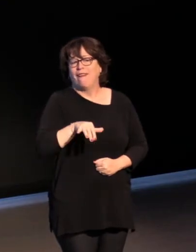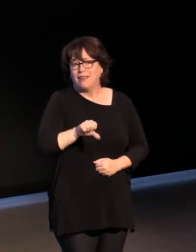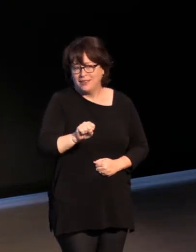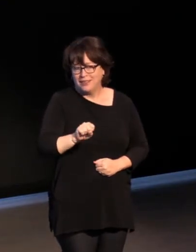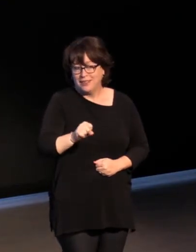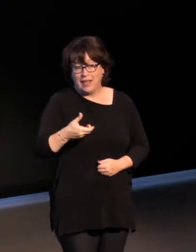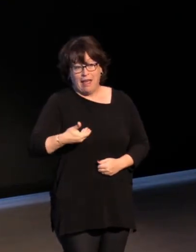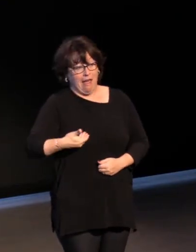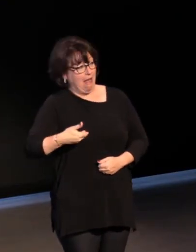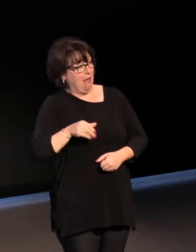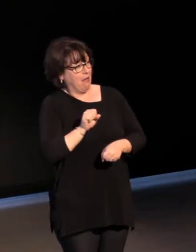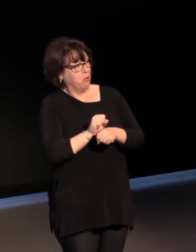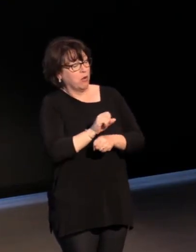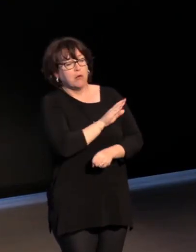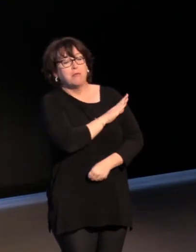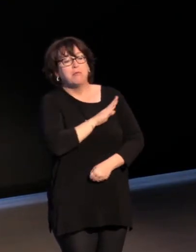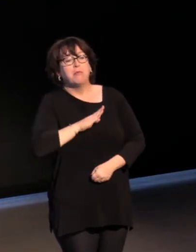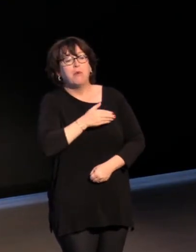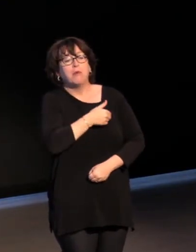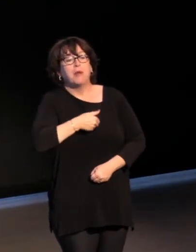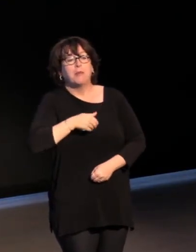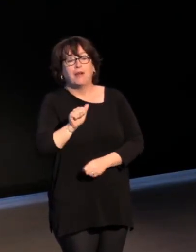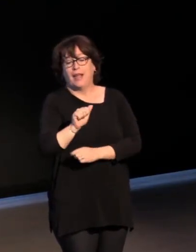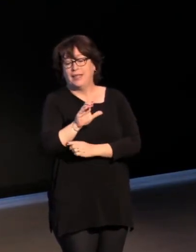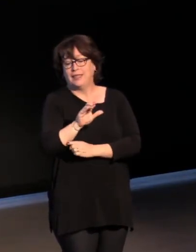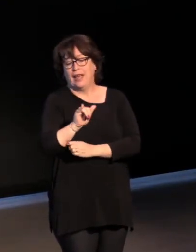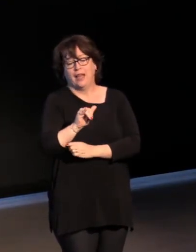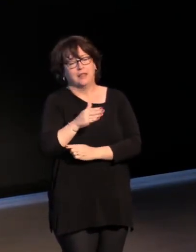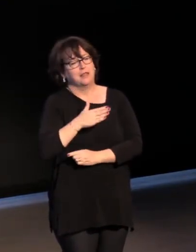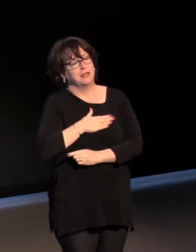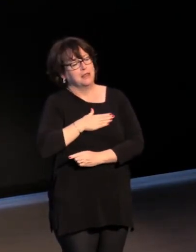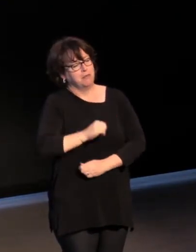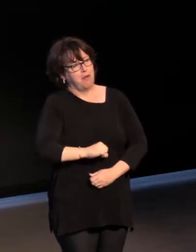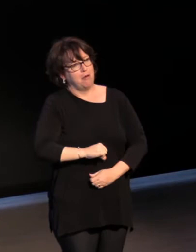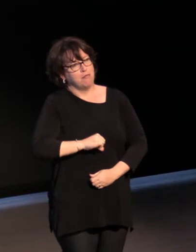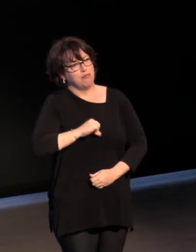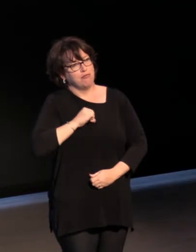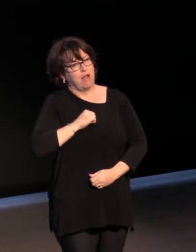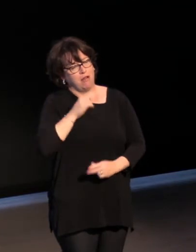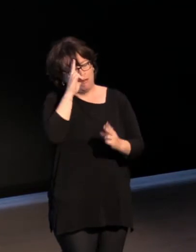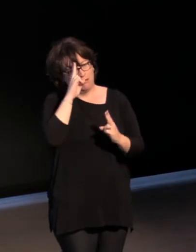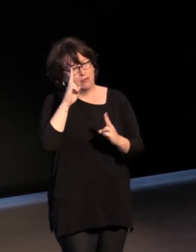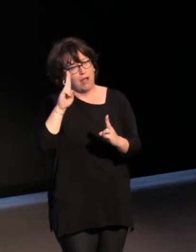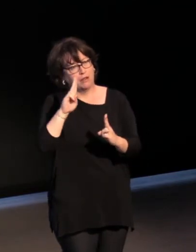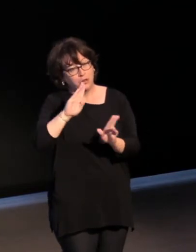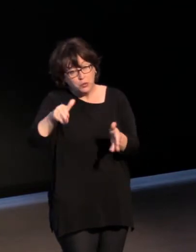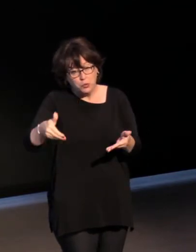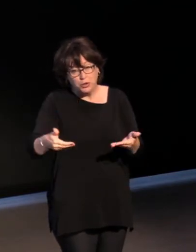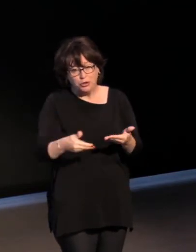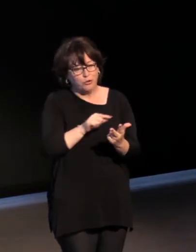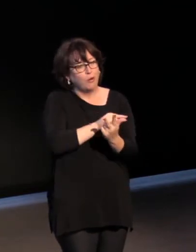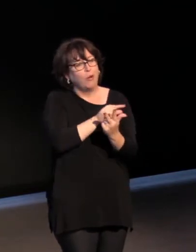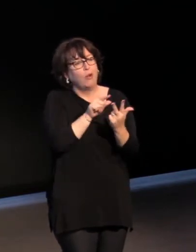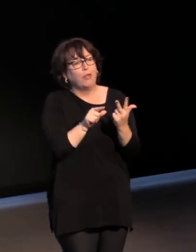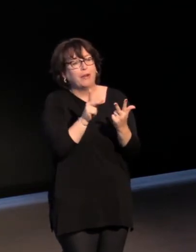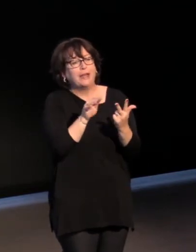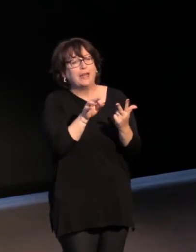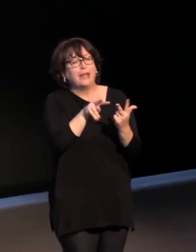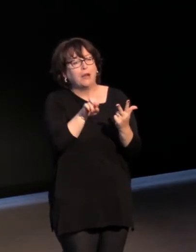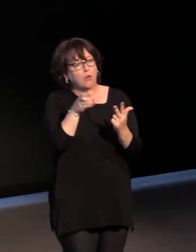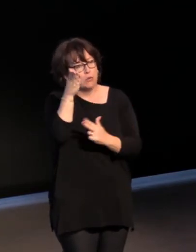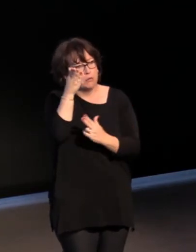an ACI board member, it is my proud privilege to formally introduce our three keynote speakers